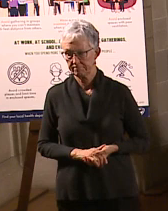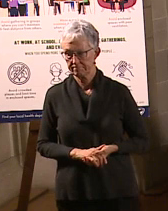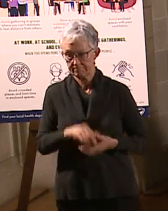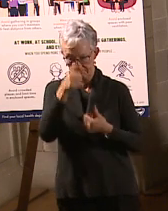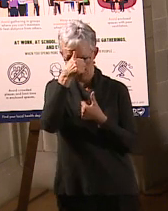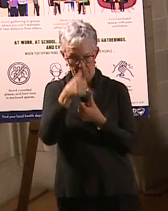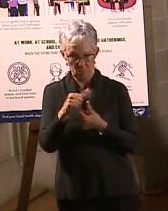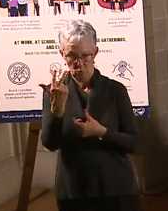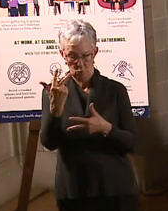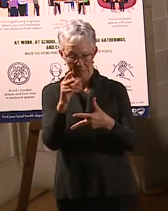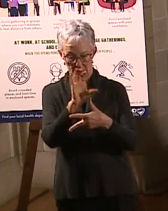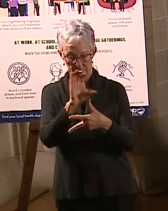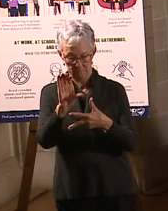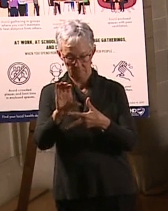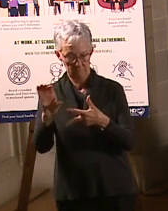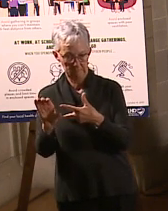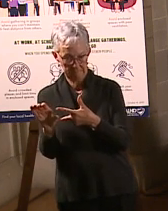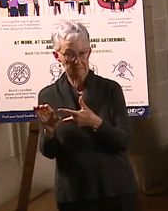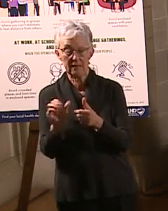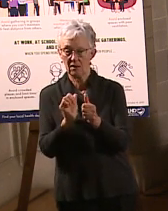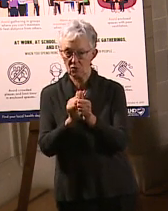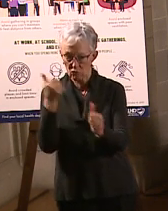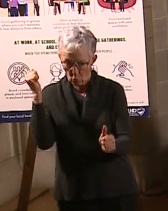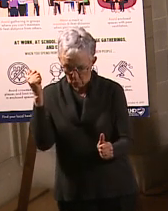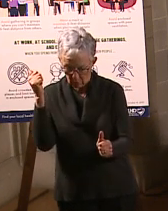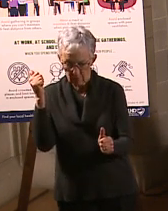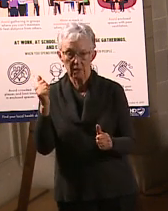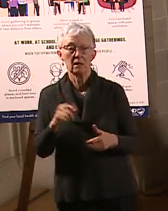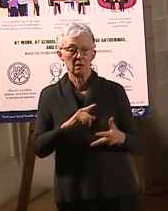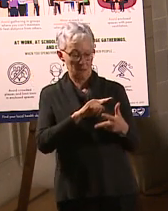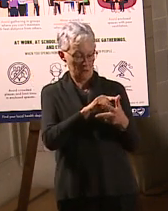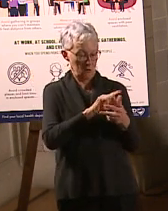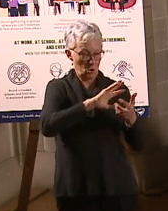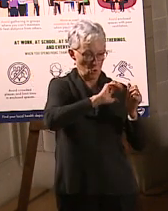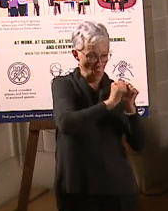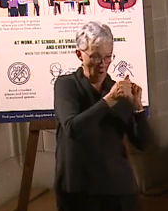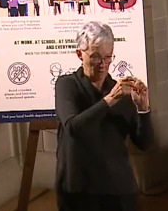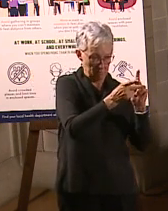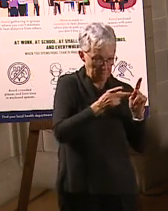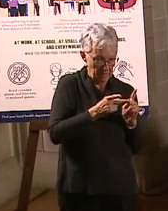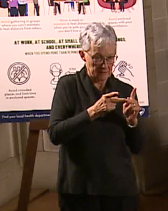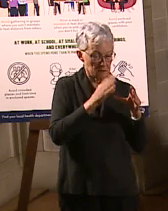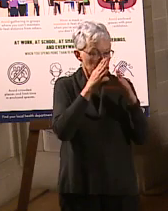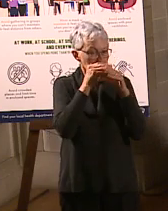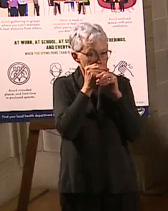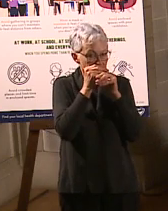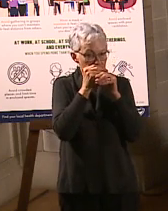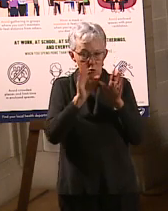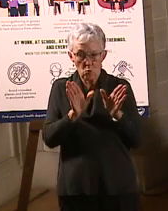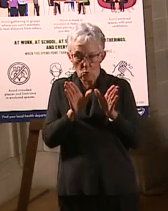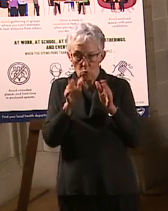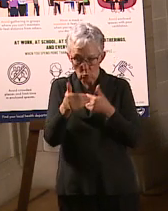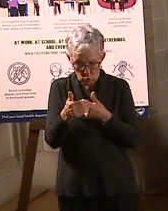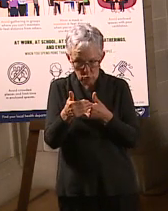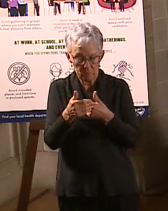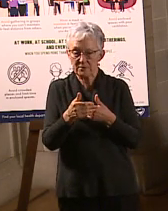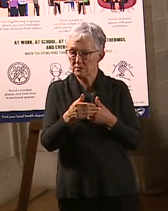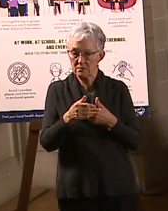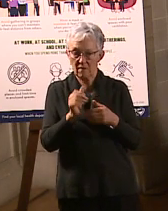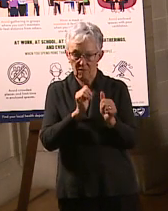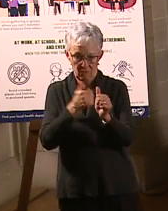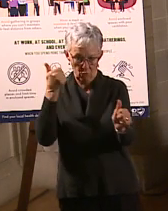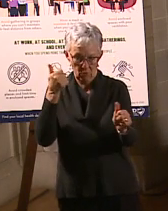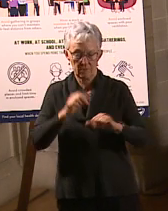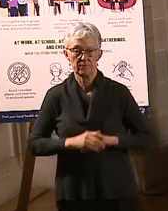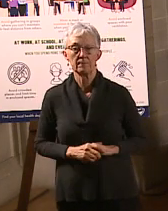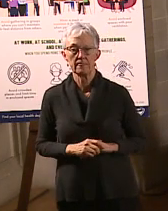you avoid those close contacts, crowded places, confined spaces. That's where the virus is going to spread as well. And Test Nebraska. We've